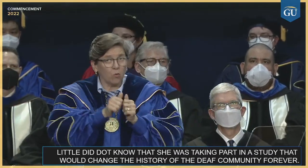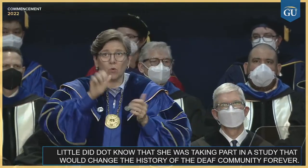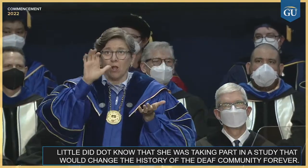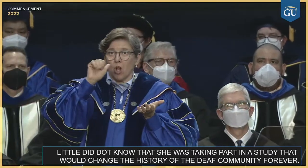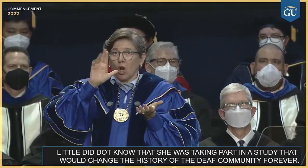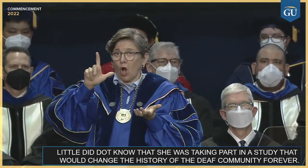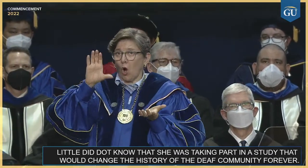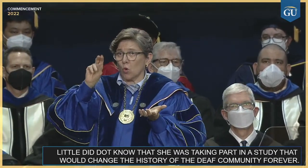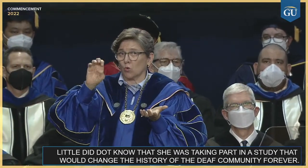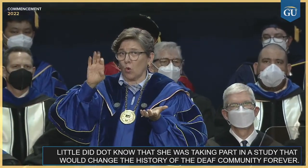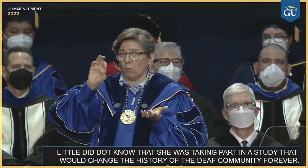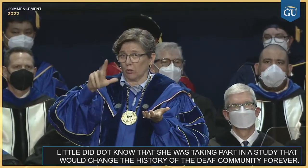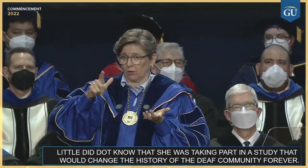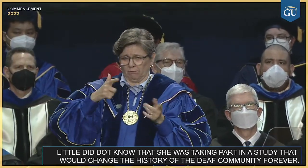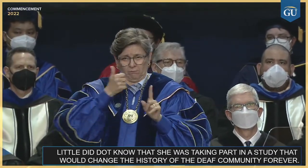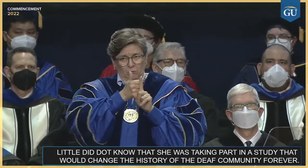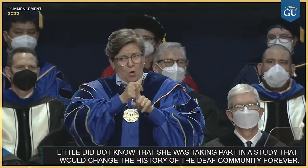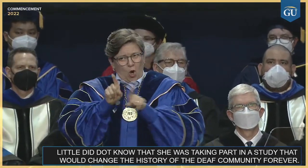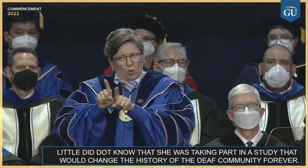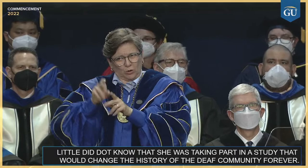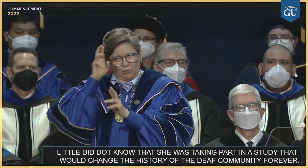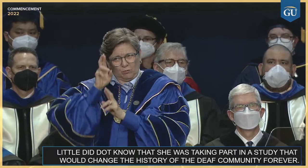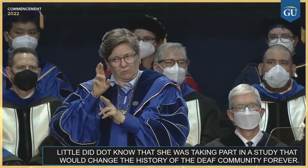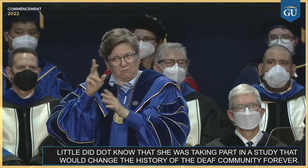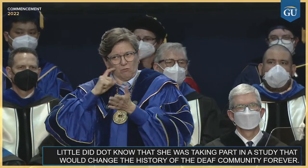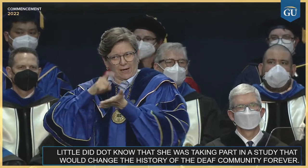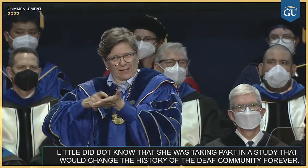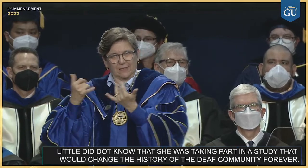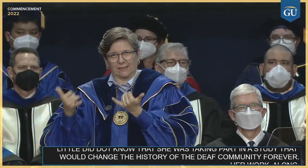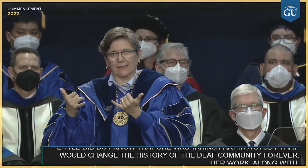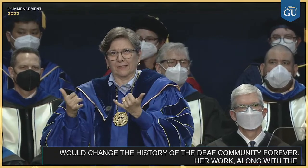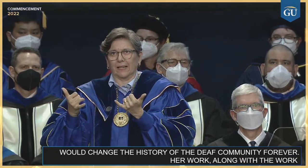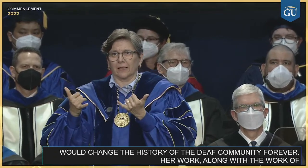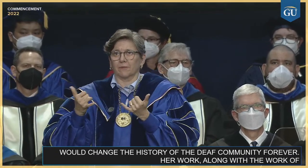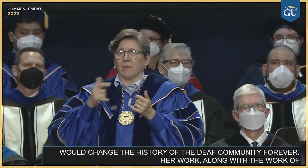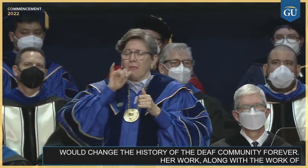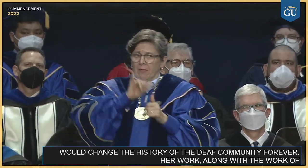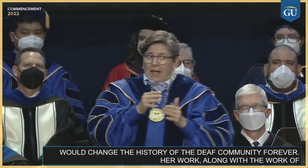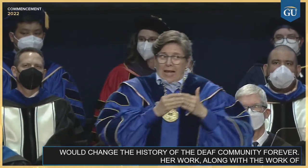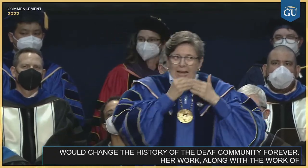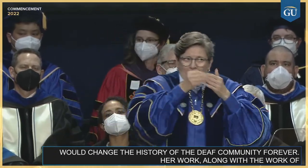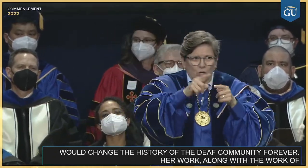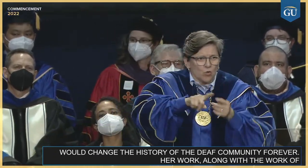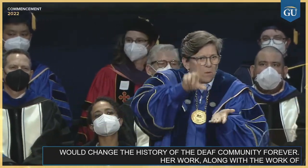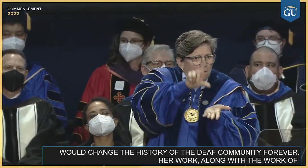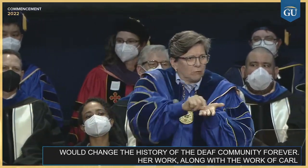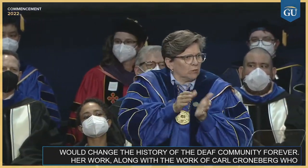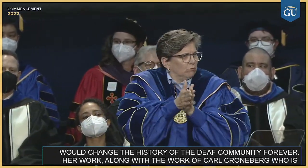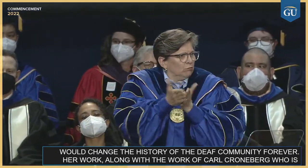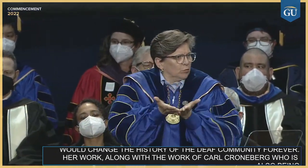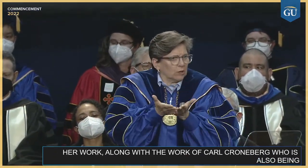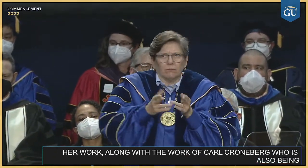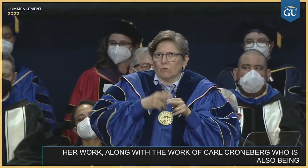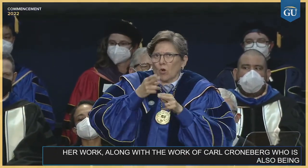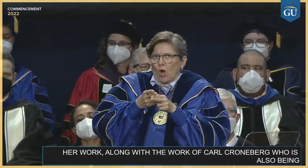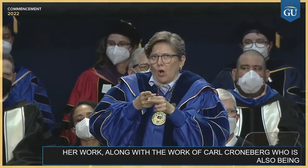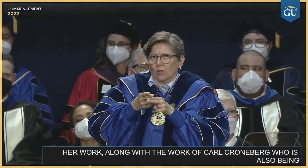Her work, along with the work of Carl Kronberg, who is also being honored today, led to the